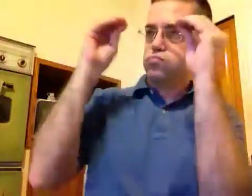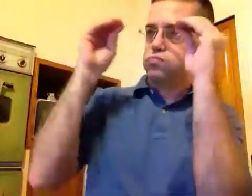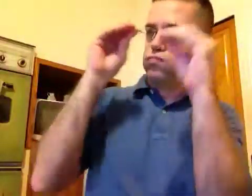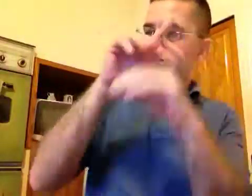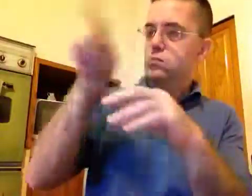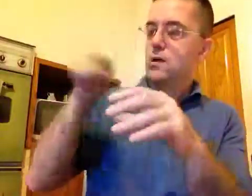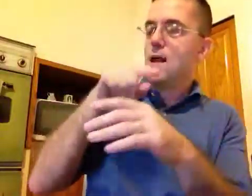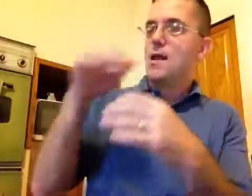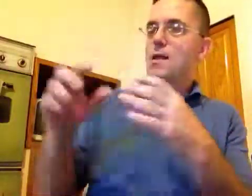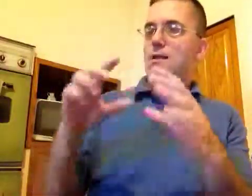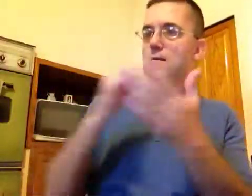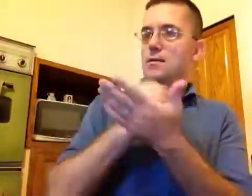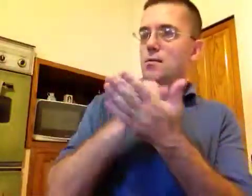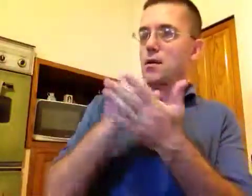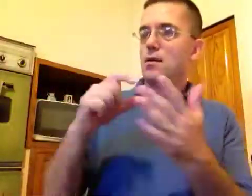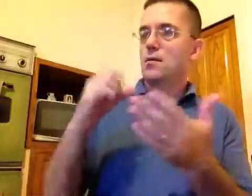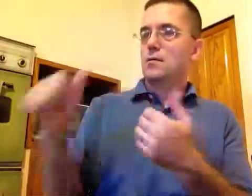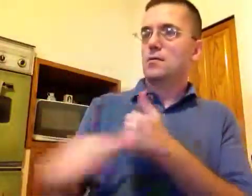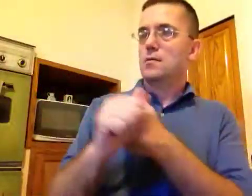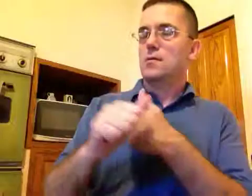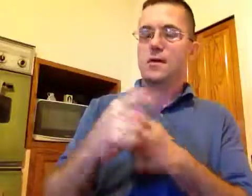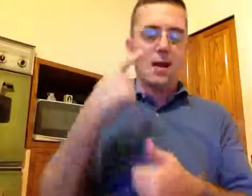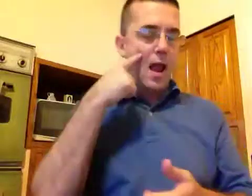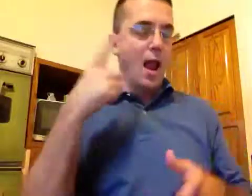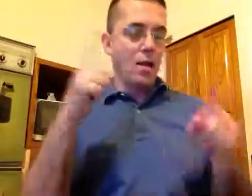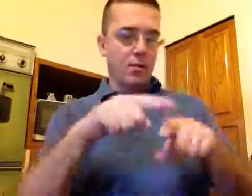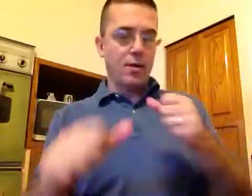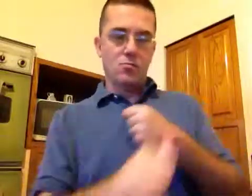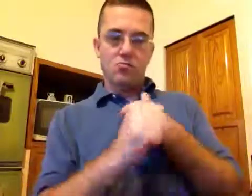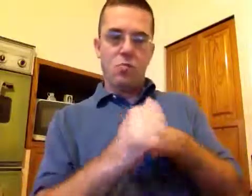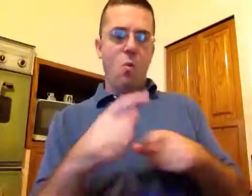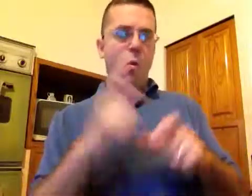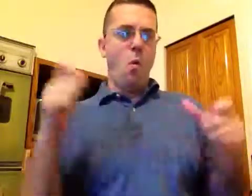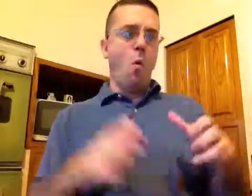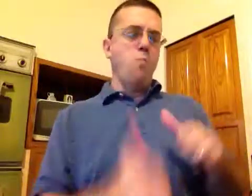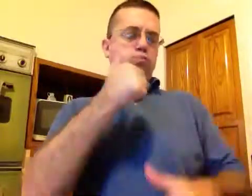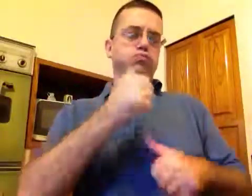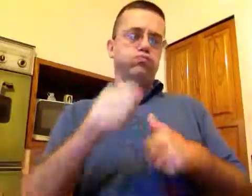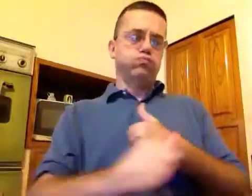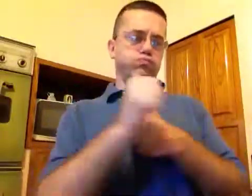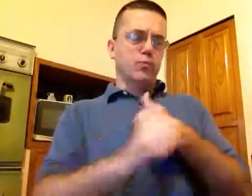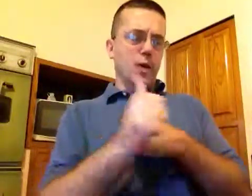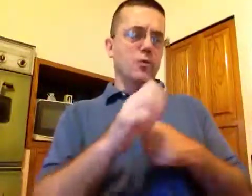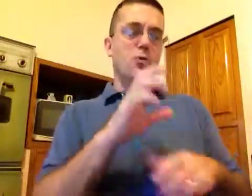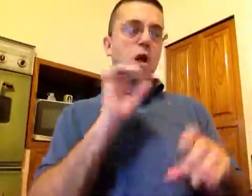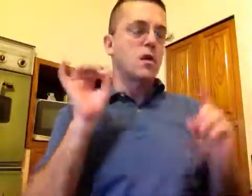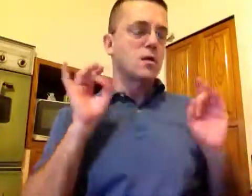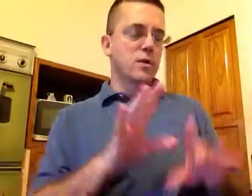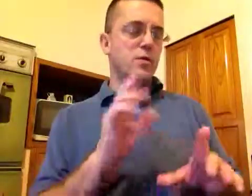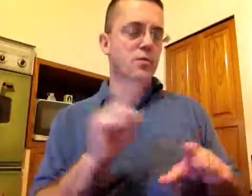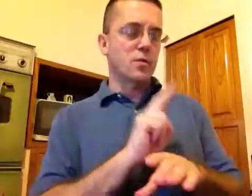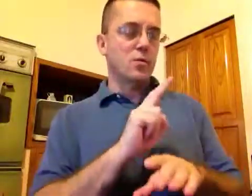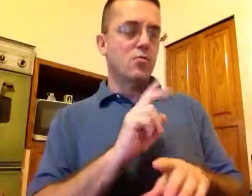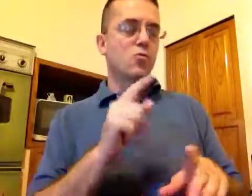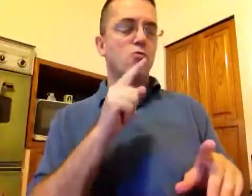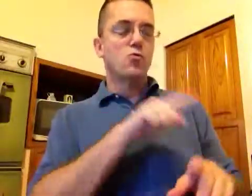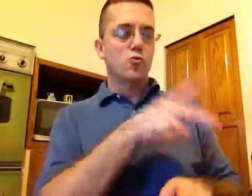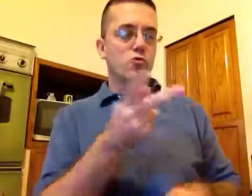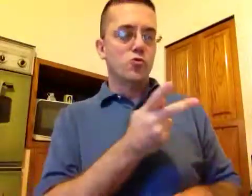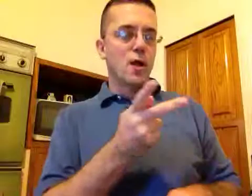dangerous. I think they're so dangerous, and there's so little upside that you and I are just going to have to disagree, because I just